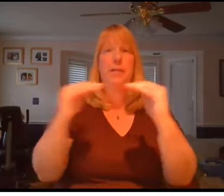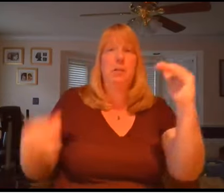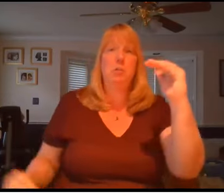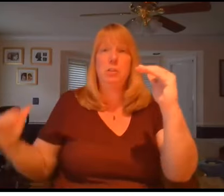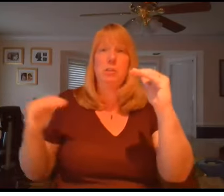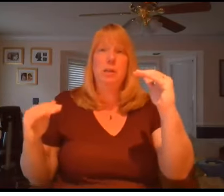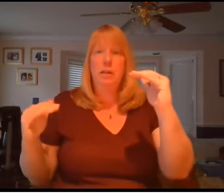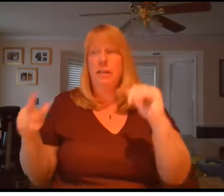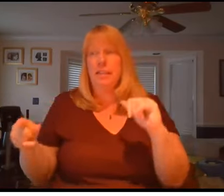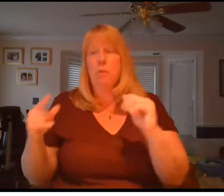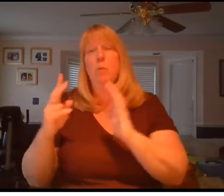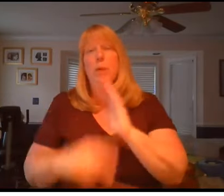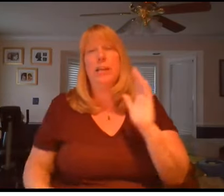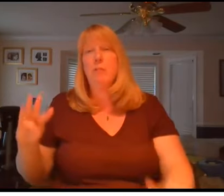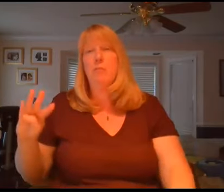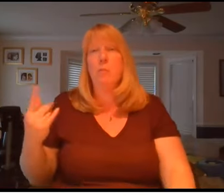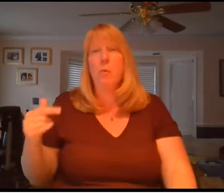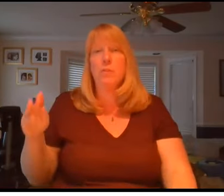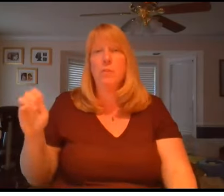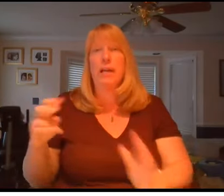hearing kids.